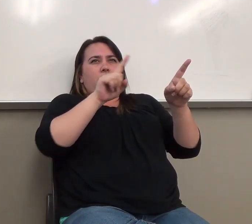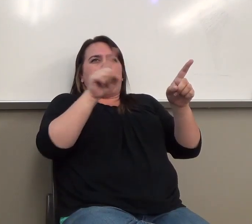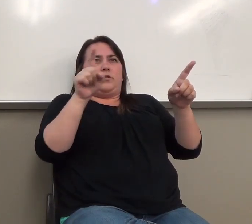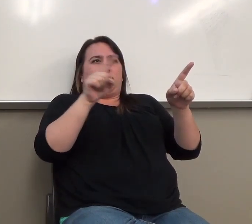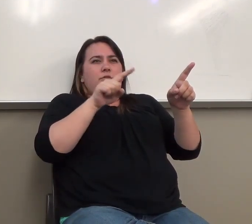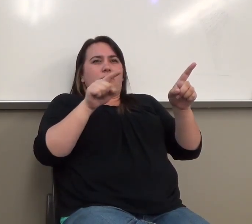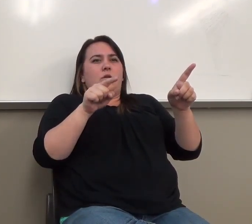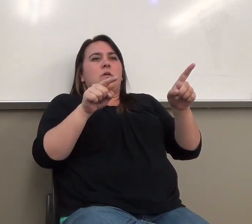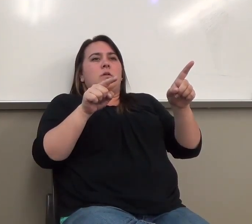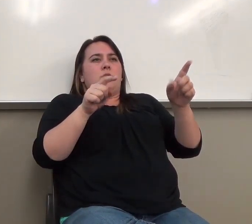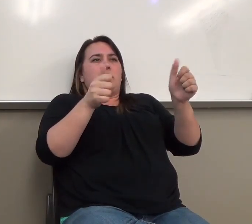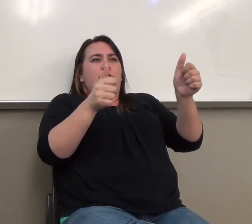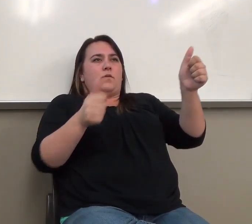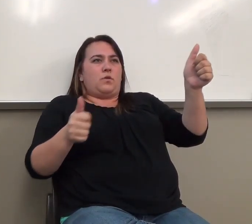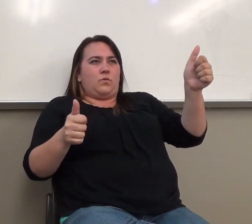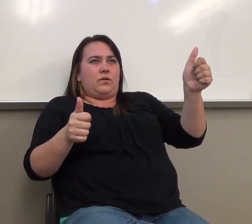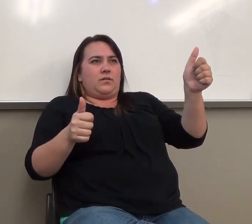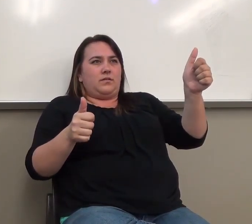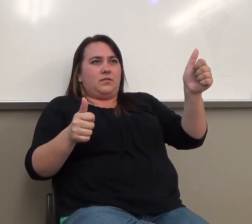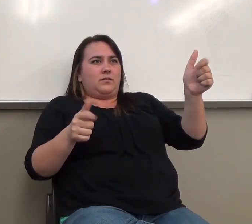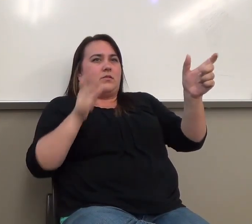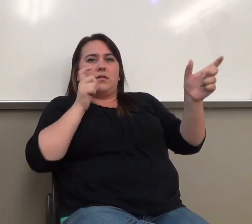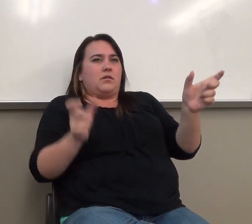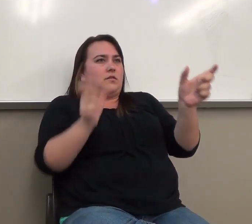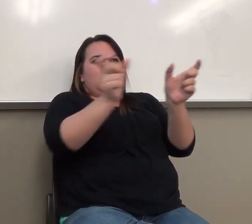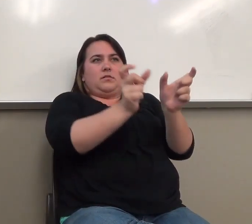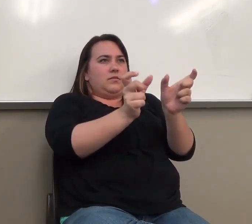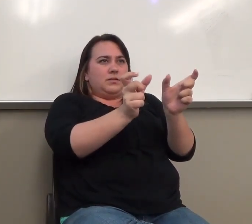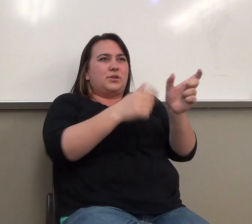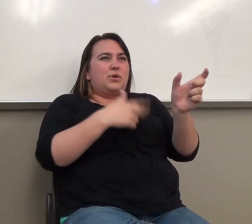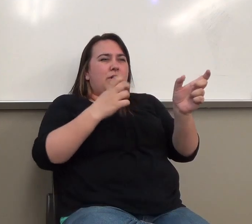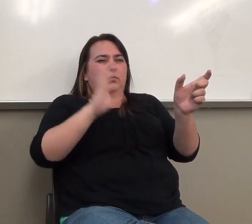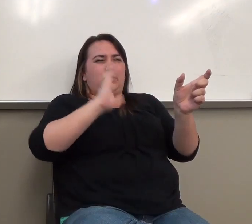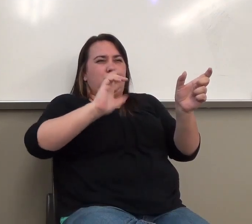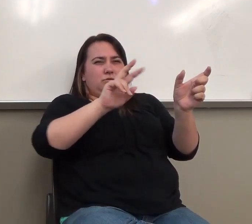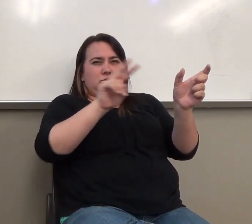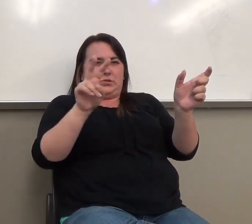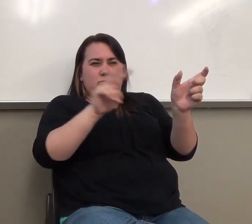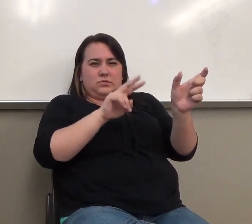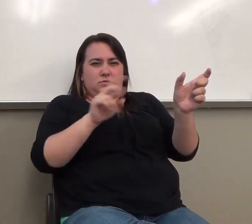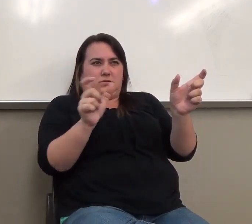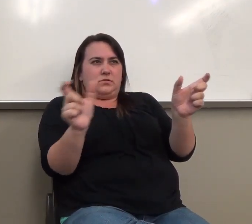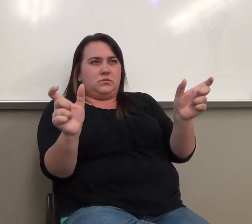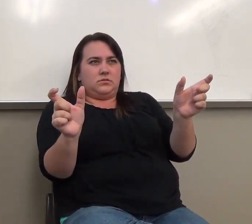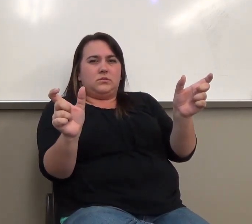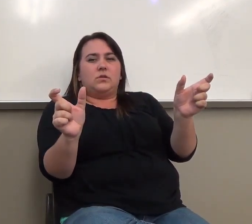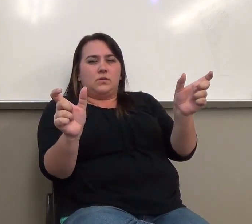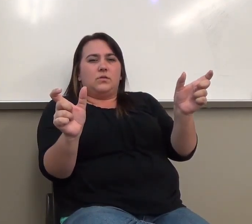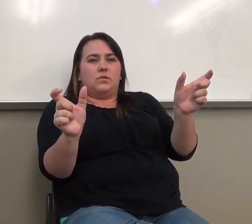what's really the subject of the sentence. Does that make sense? Microsoft Word will flag it for you. You have to figure out what's